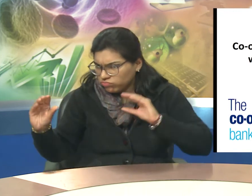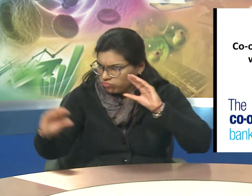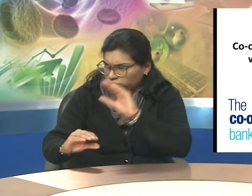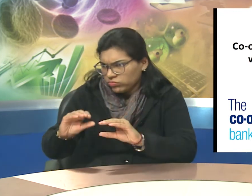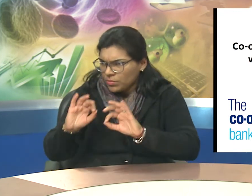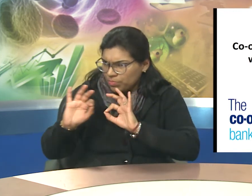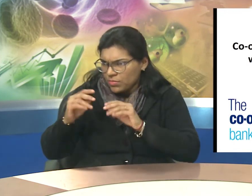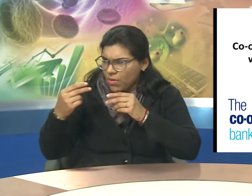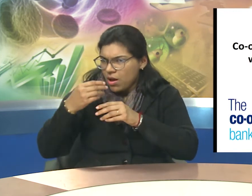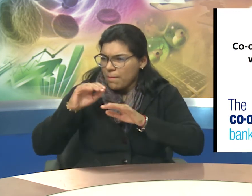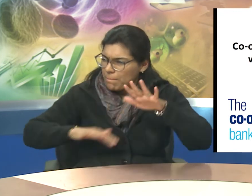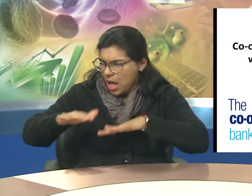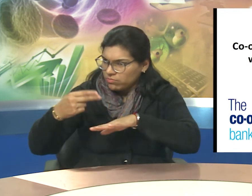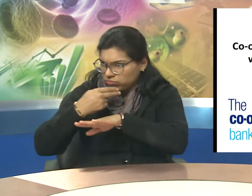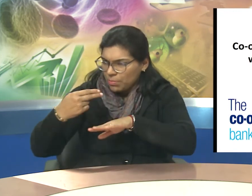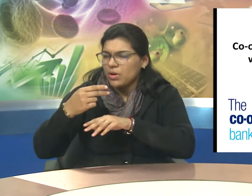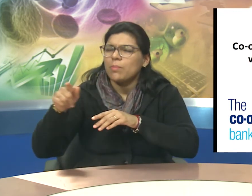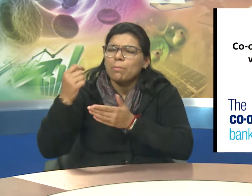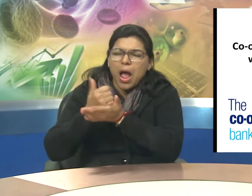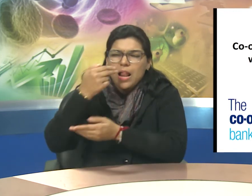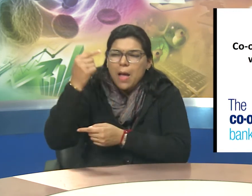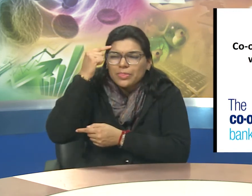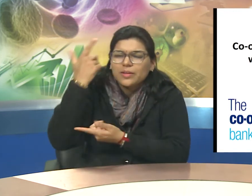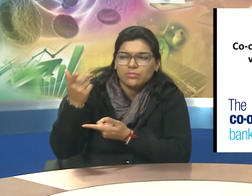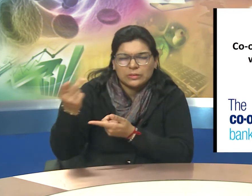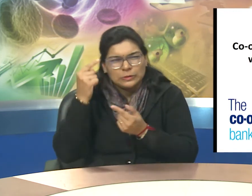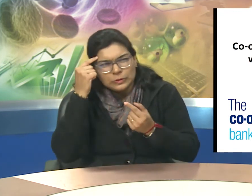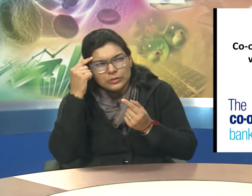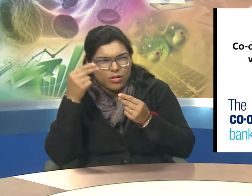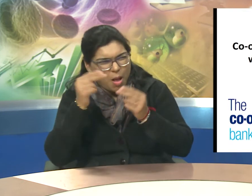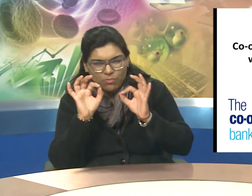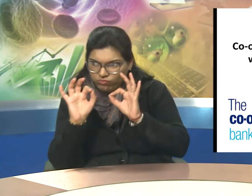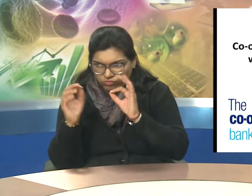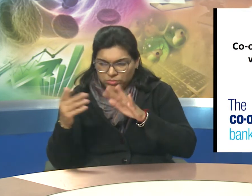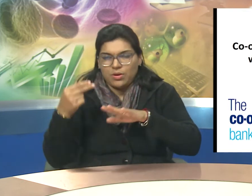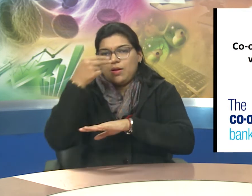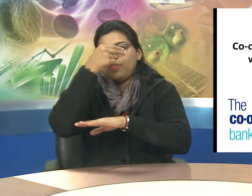So when a cooperative society engages itself in banking business, it is called